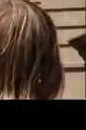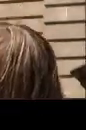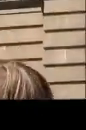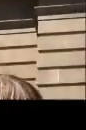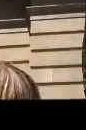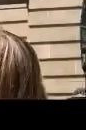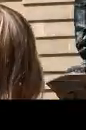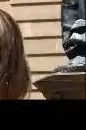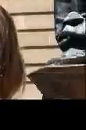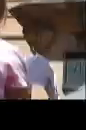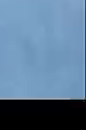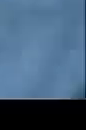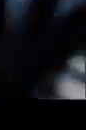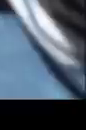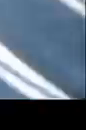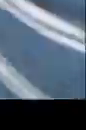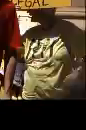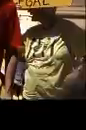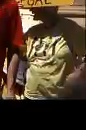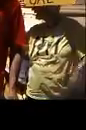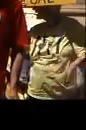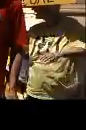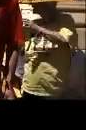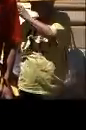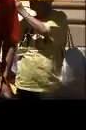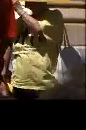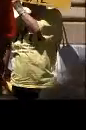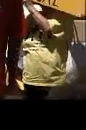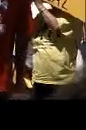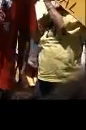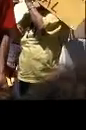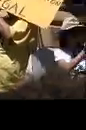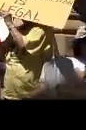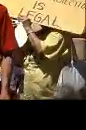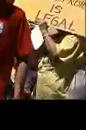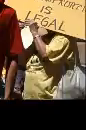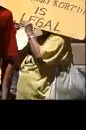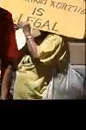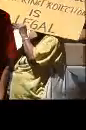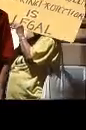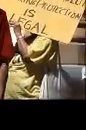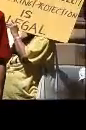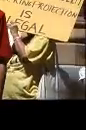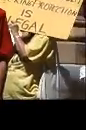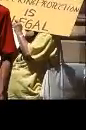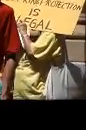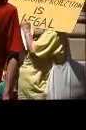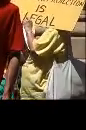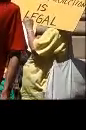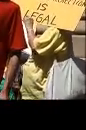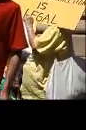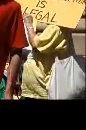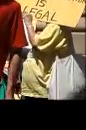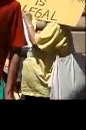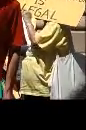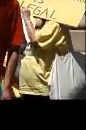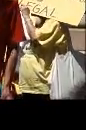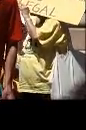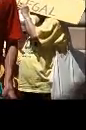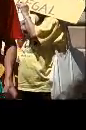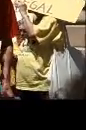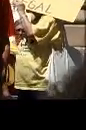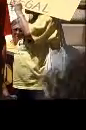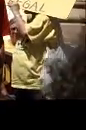Can I just say to the people at the back, we know you... On full fee-paying students, and less can they focus on what students want to